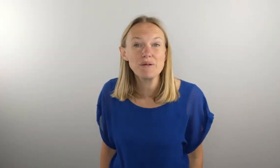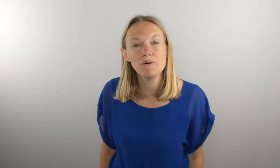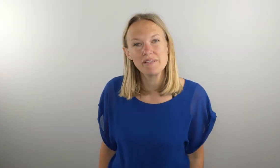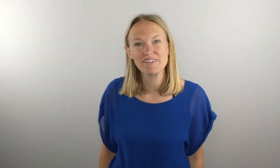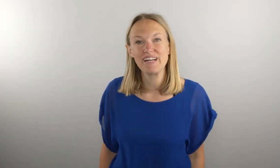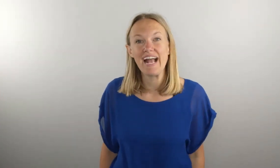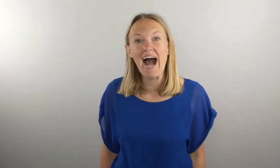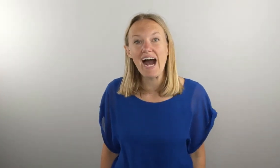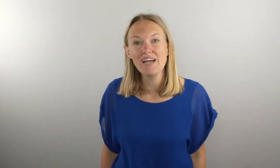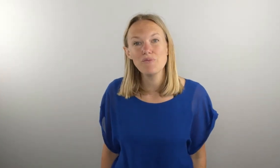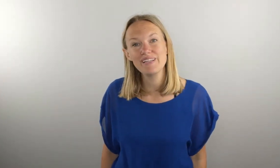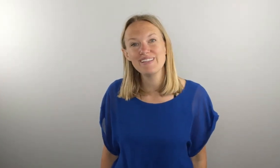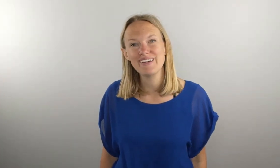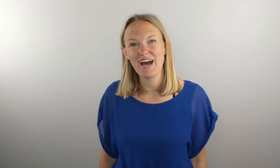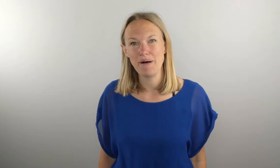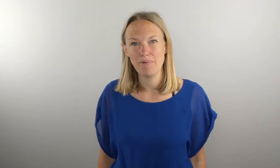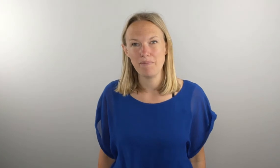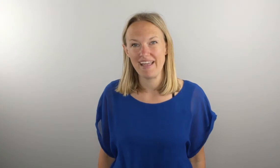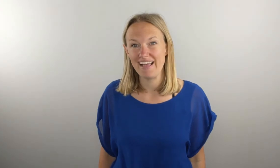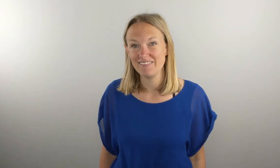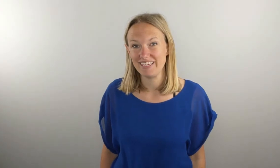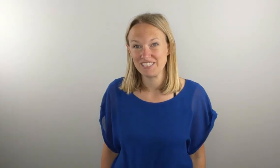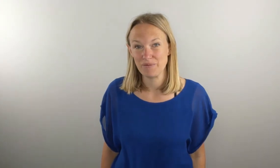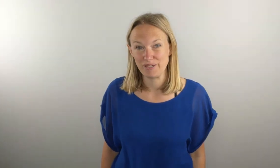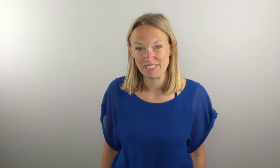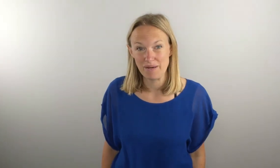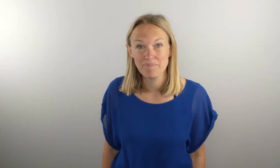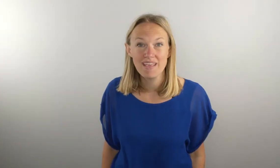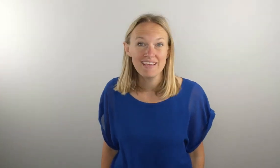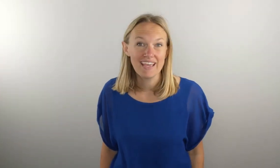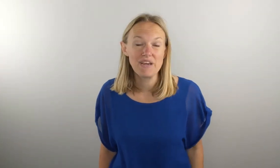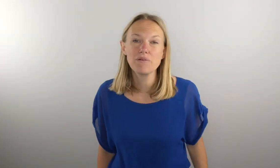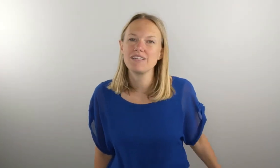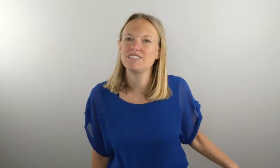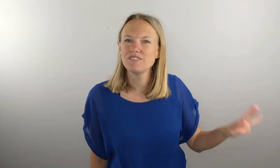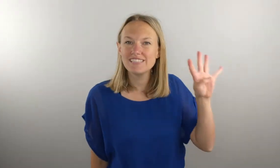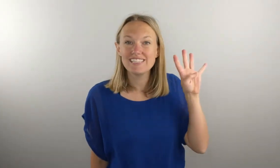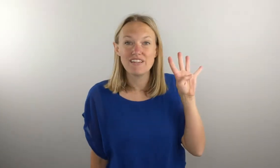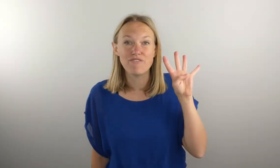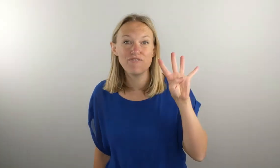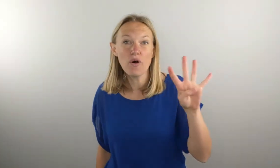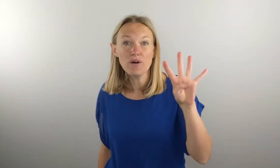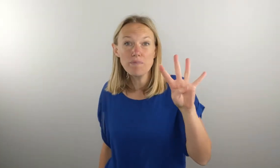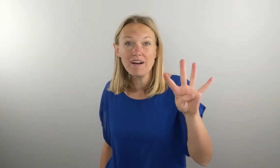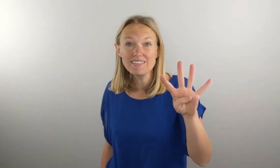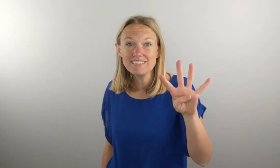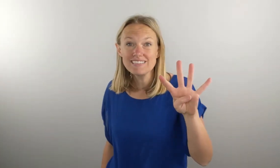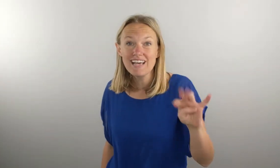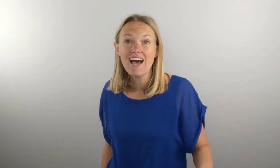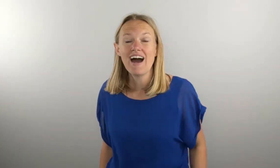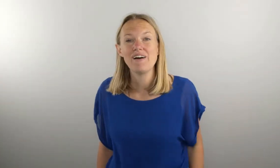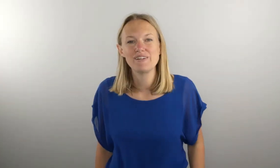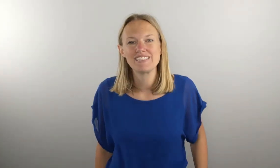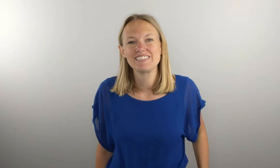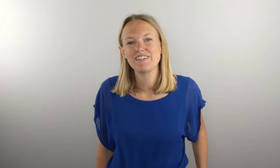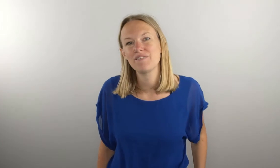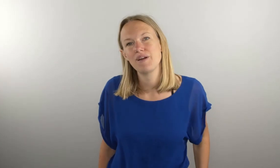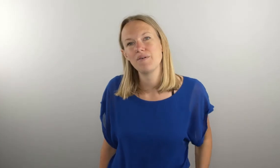we'll be learning I Will Look Up by Elevation Worship. Okay, we're going to do this in 4 parts. We'll get started right away